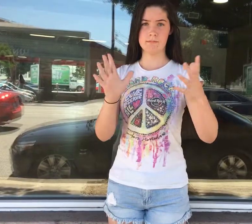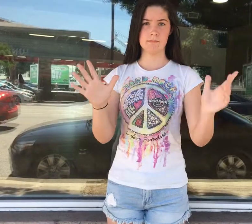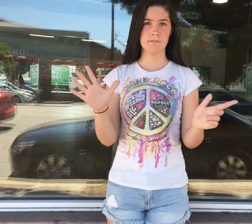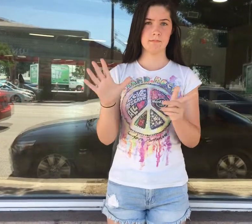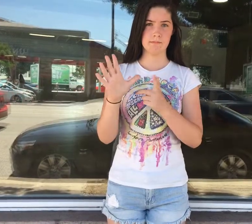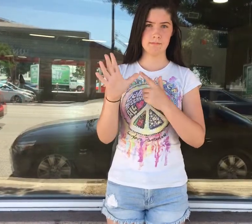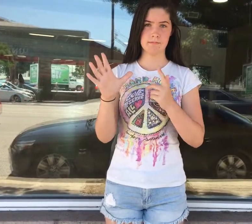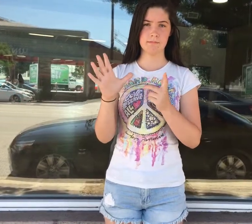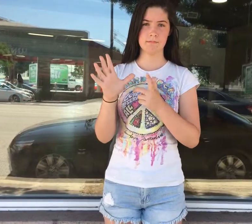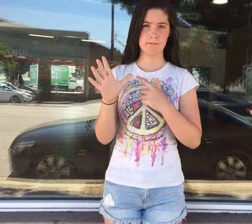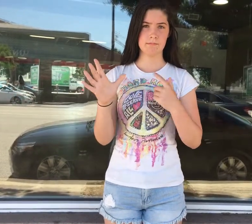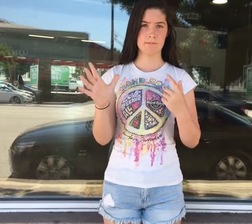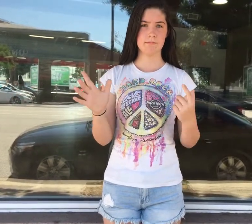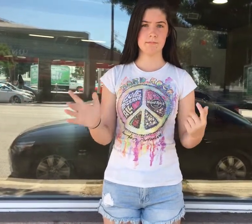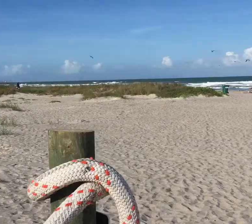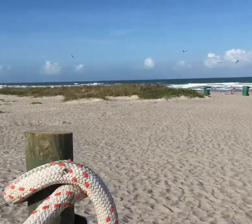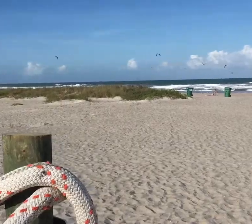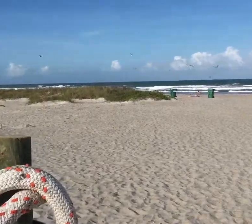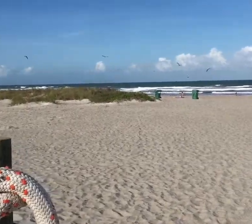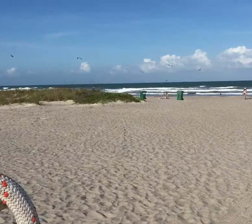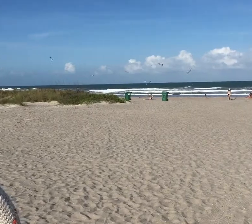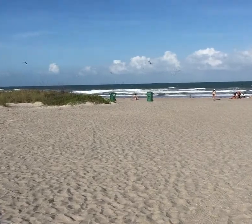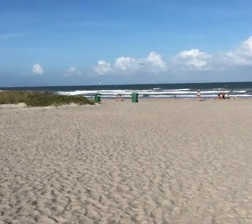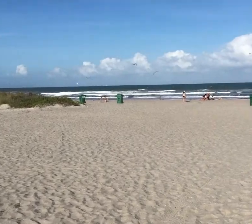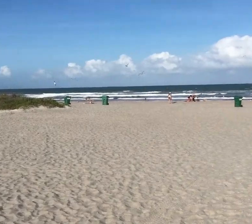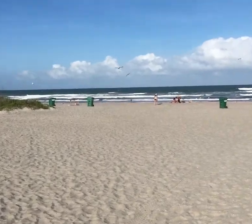turns into alcohol.